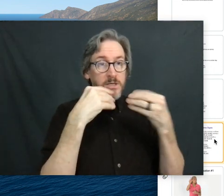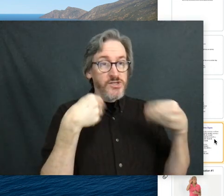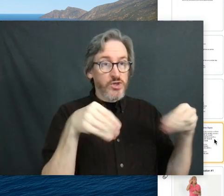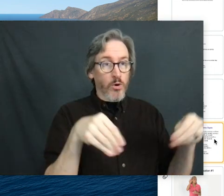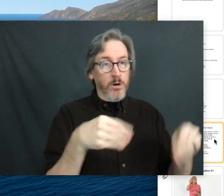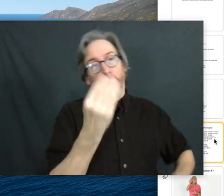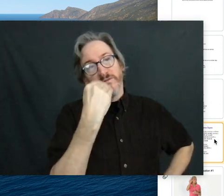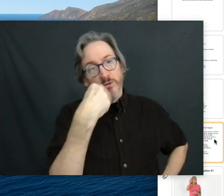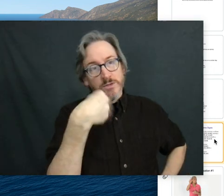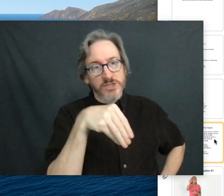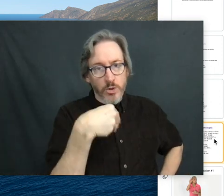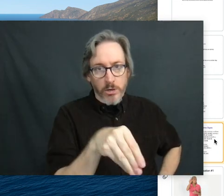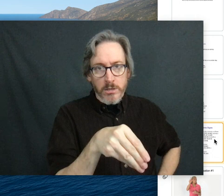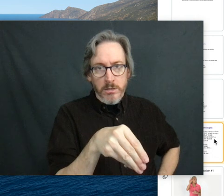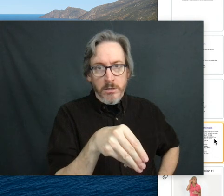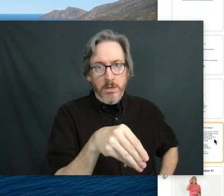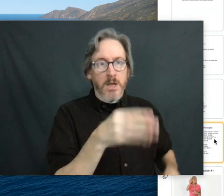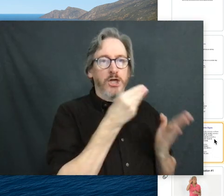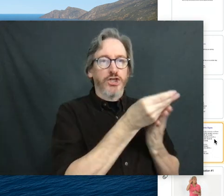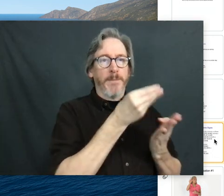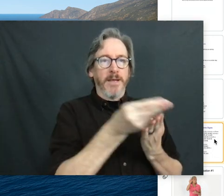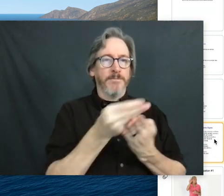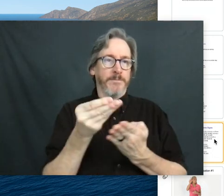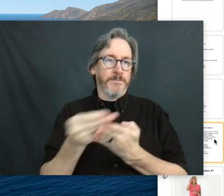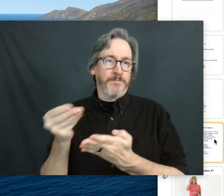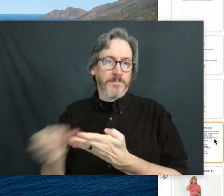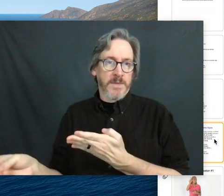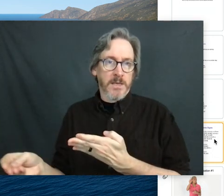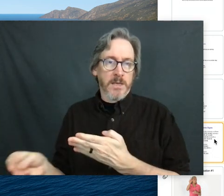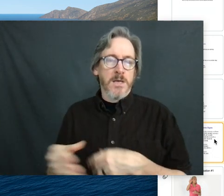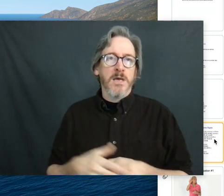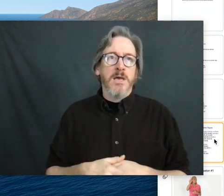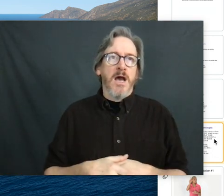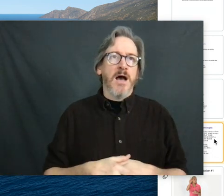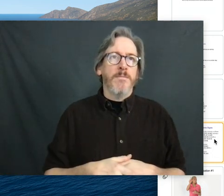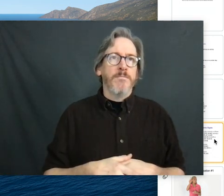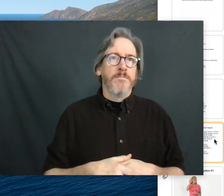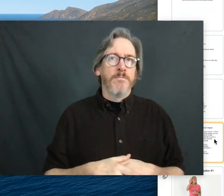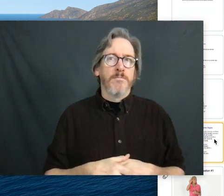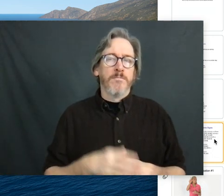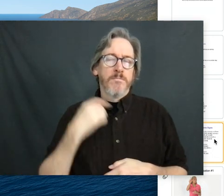Food store or food store. Shopping.